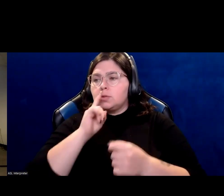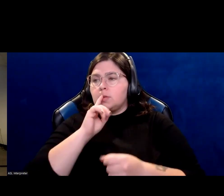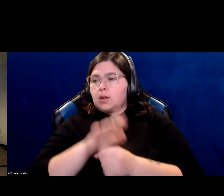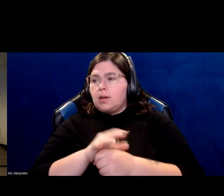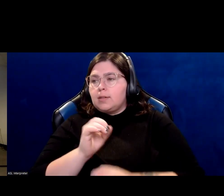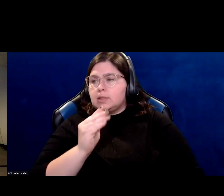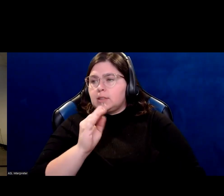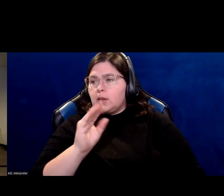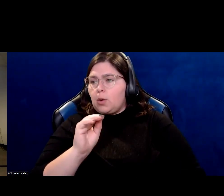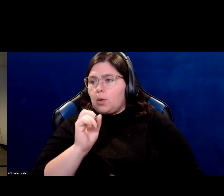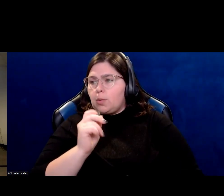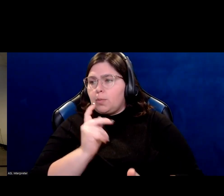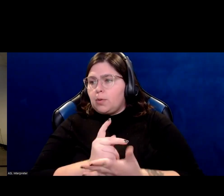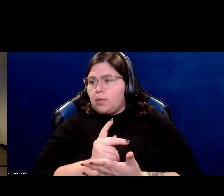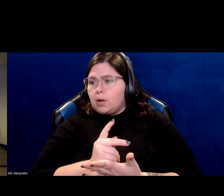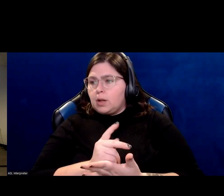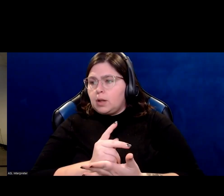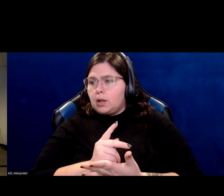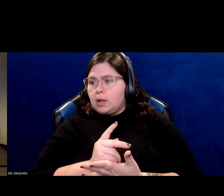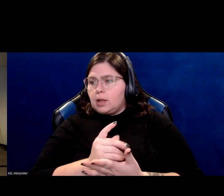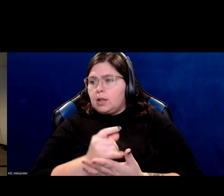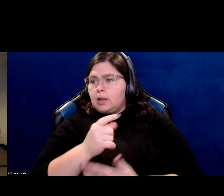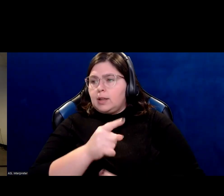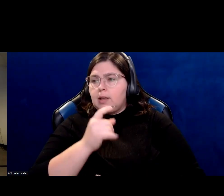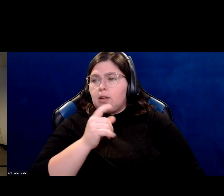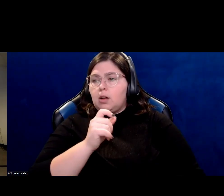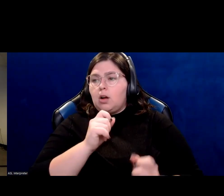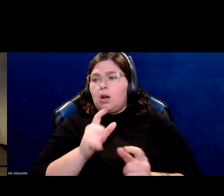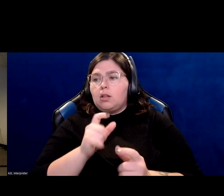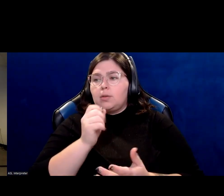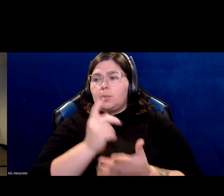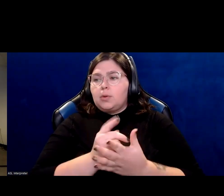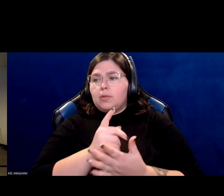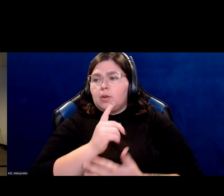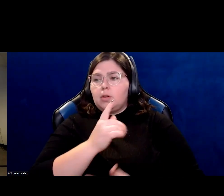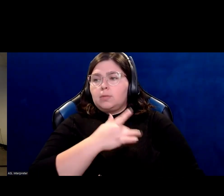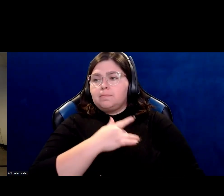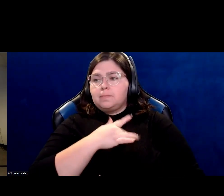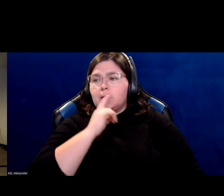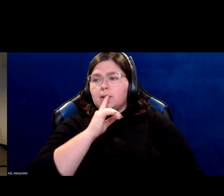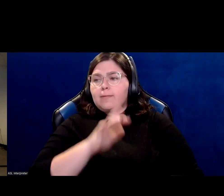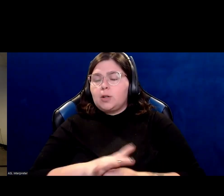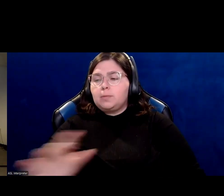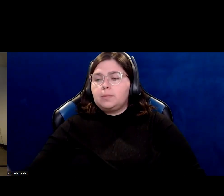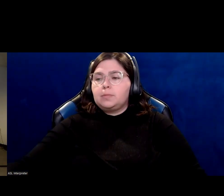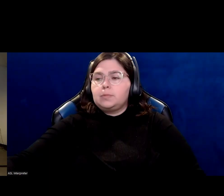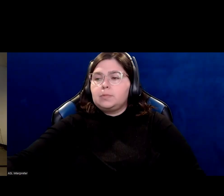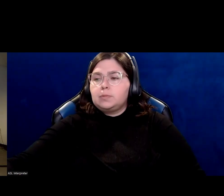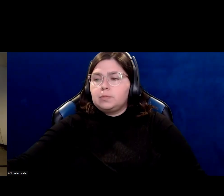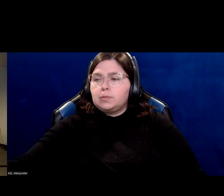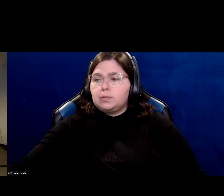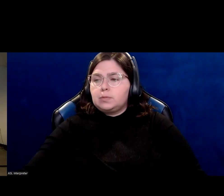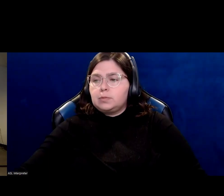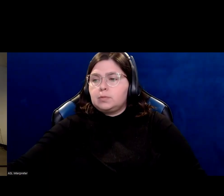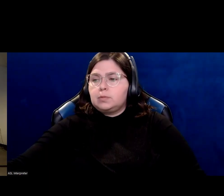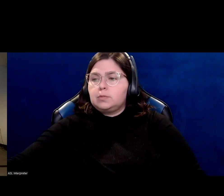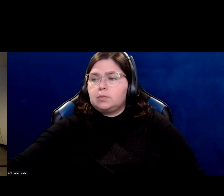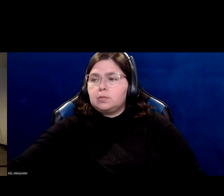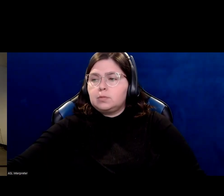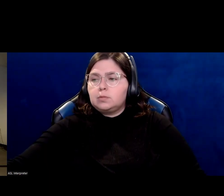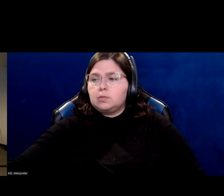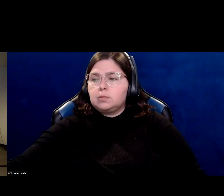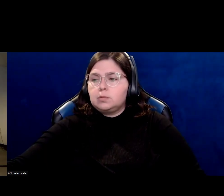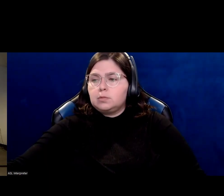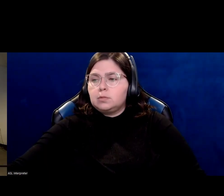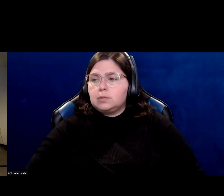approvals from the prior month are confirmed. And I think at this point, I would like to mention that